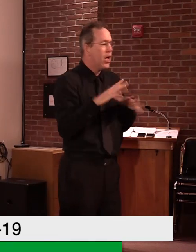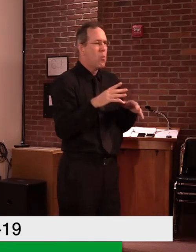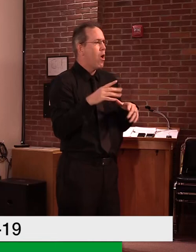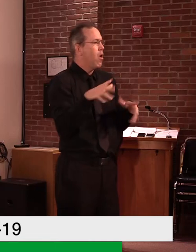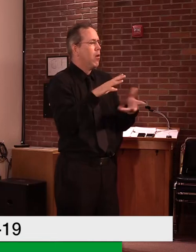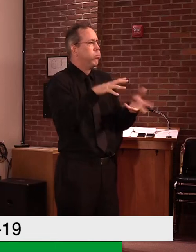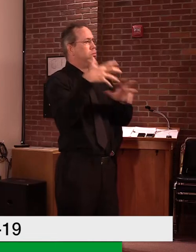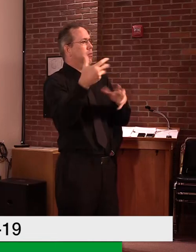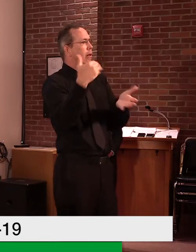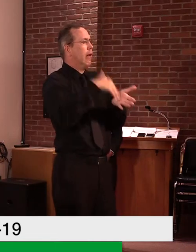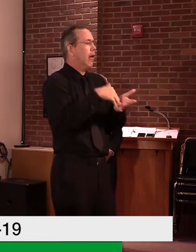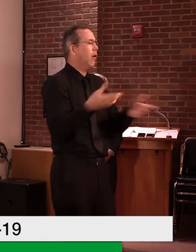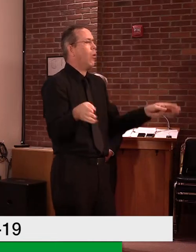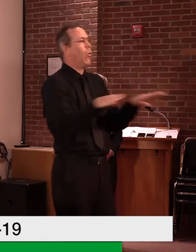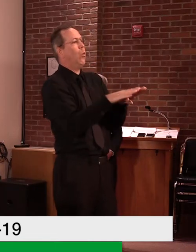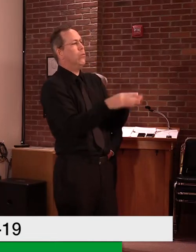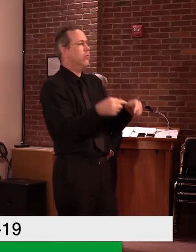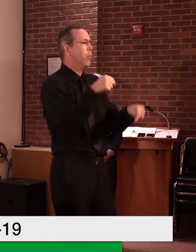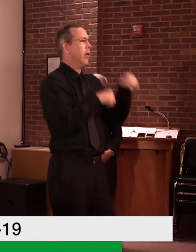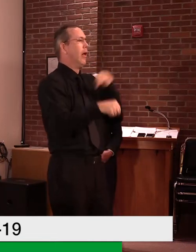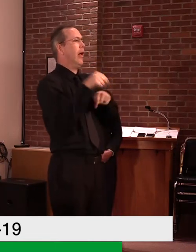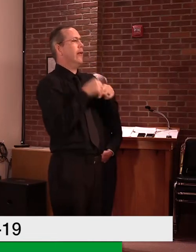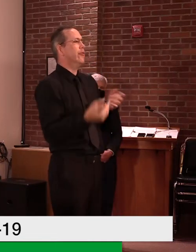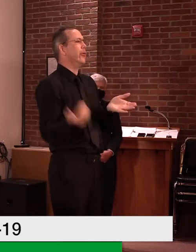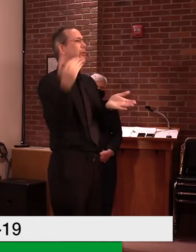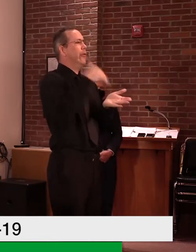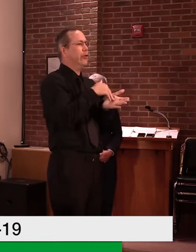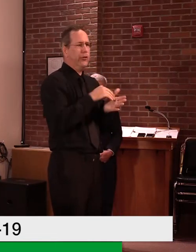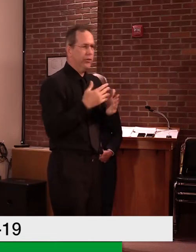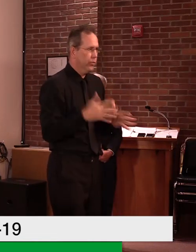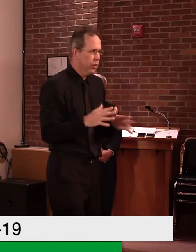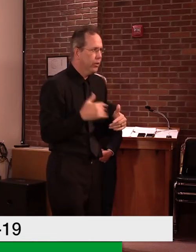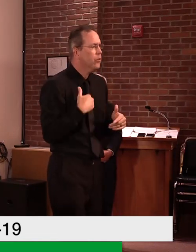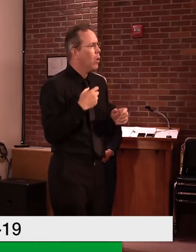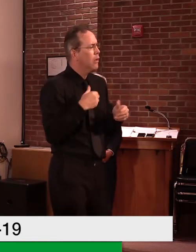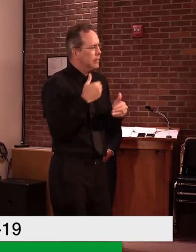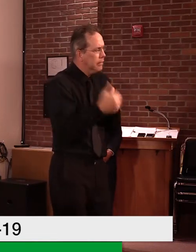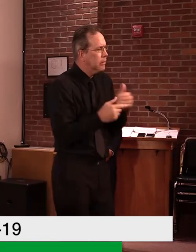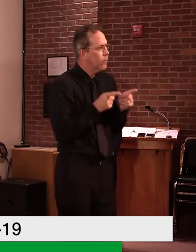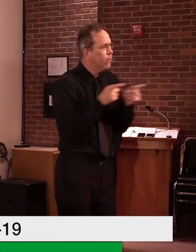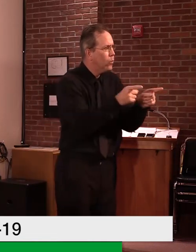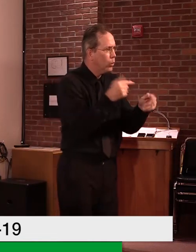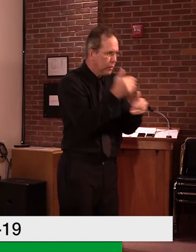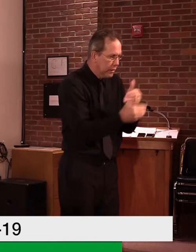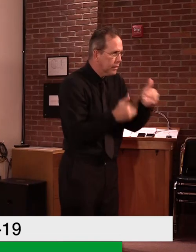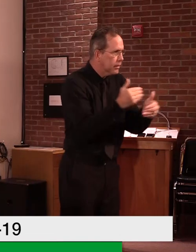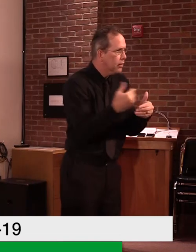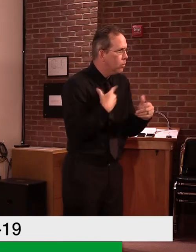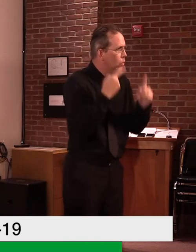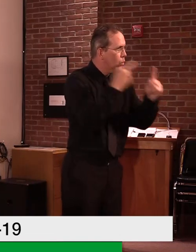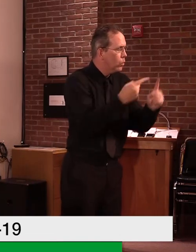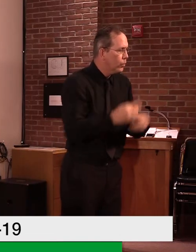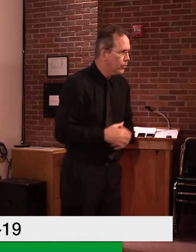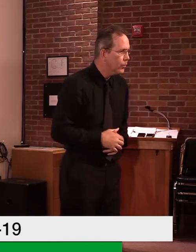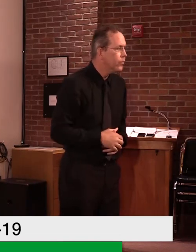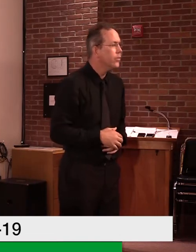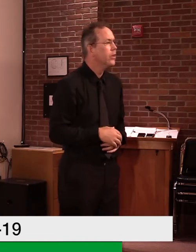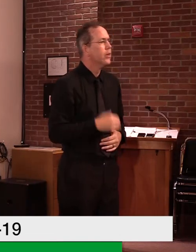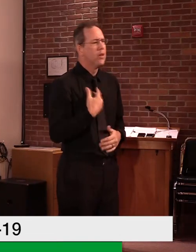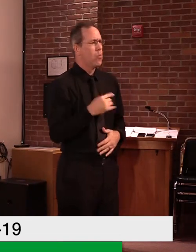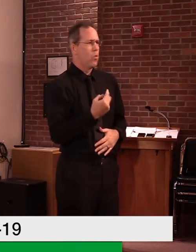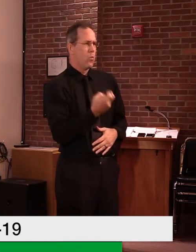before, we all want to keep moving forward. No one wants to retreat, especially